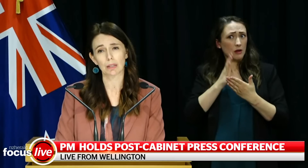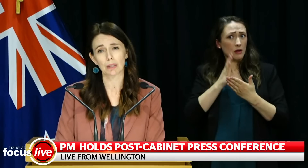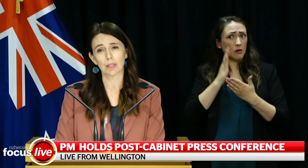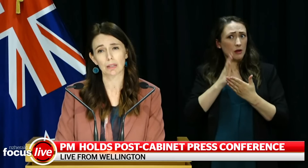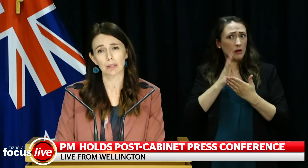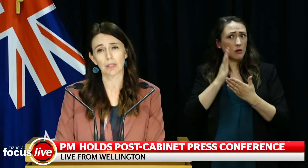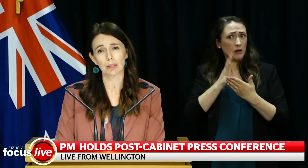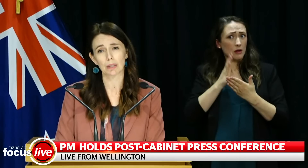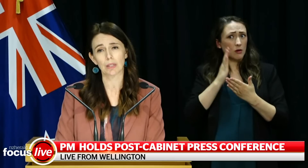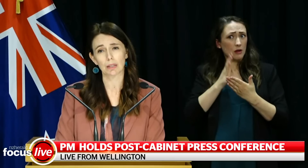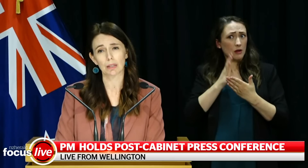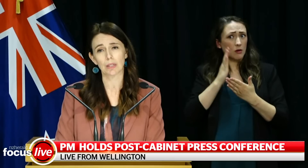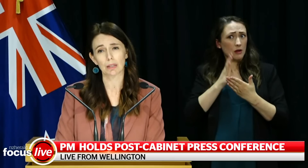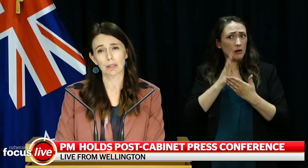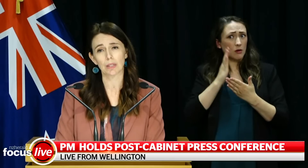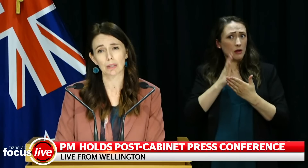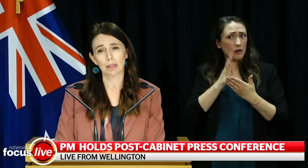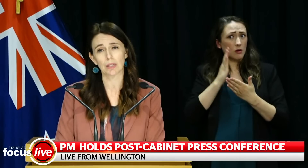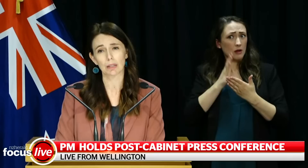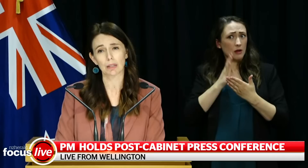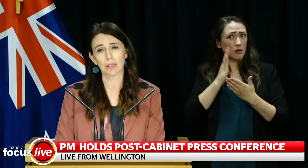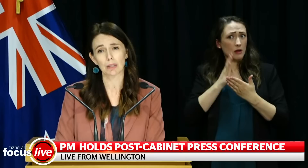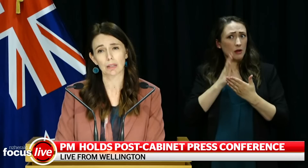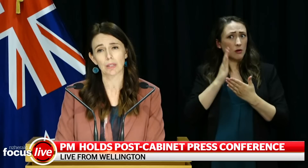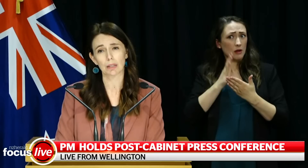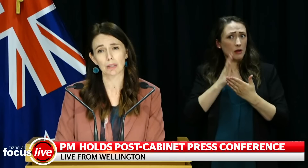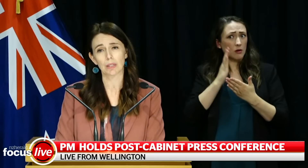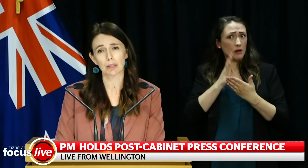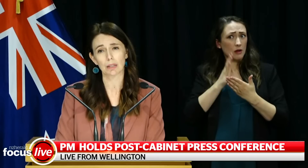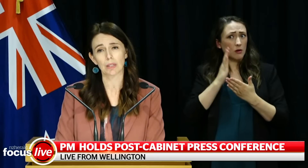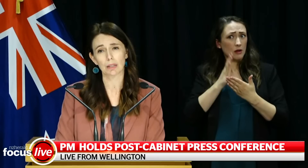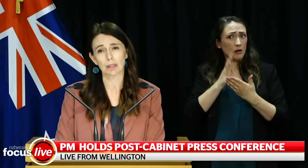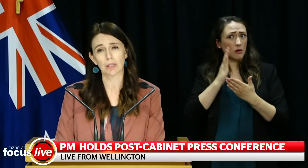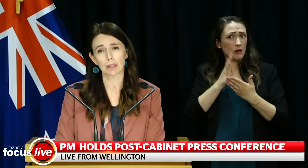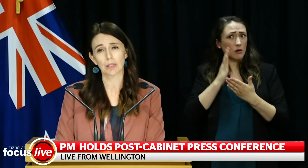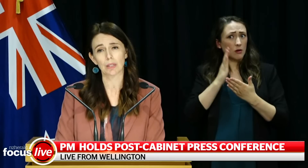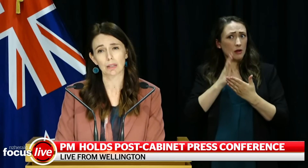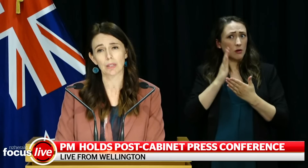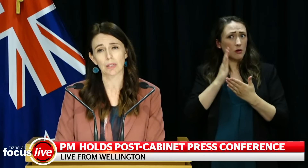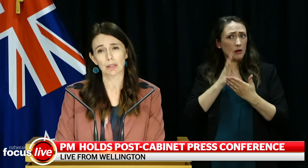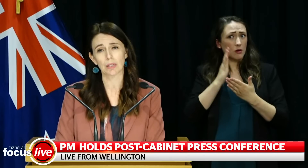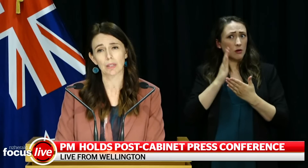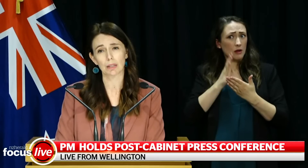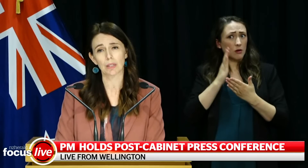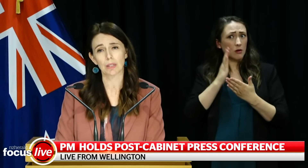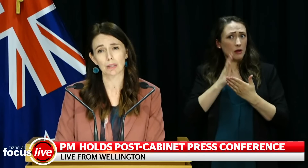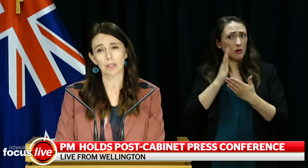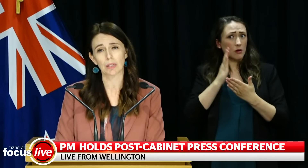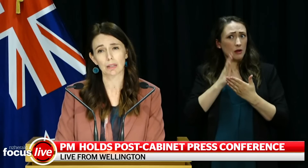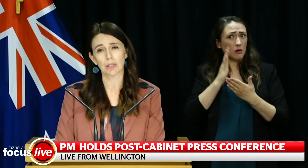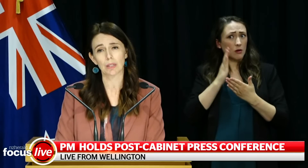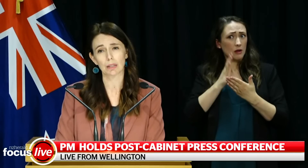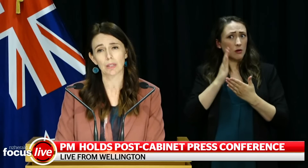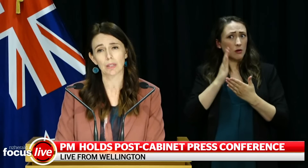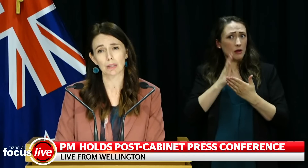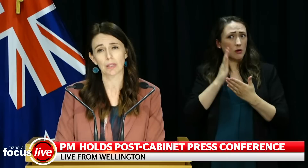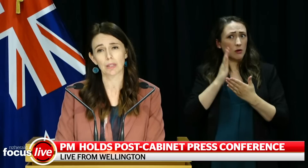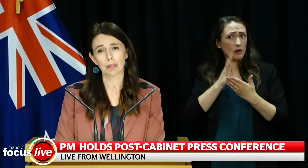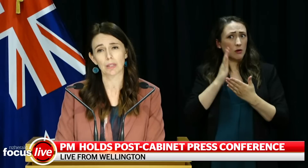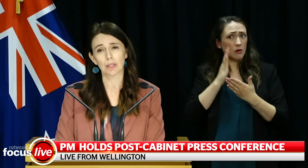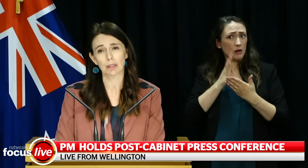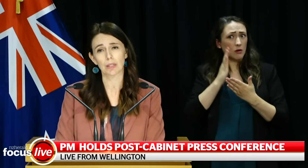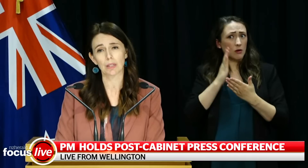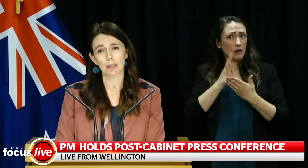will have seen that the minister's already made a statement on behalf of government. And here we continue, I think, to take a